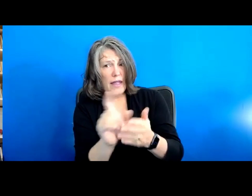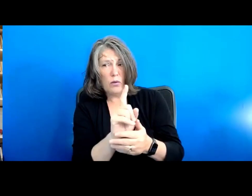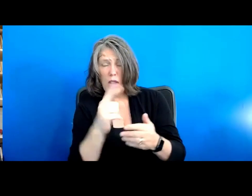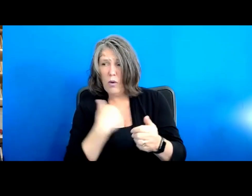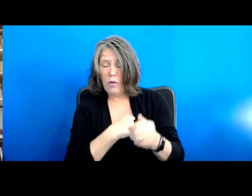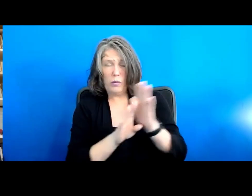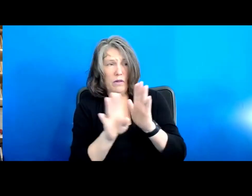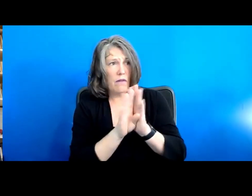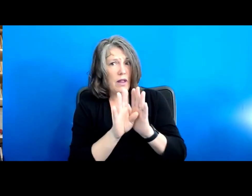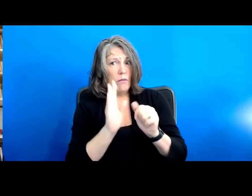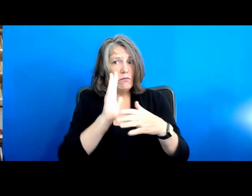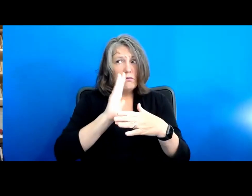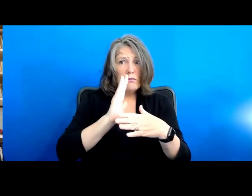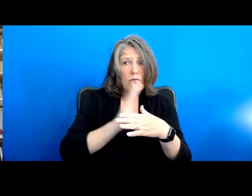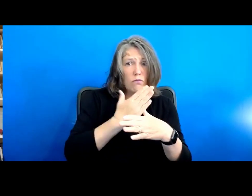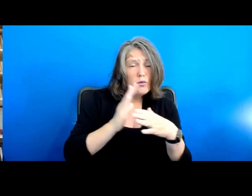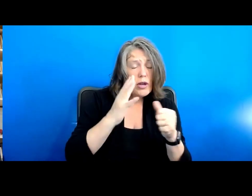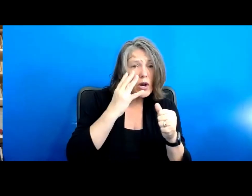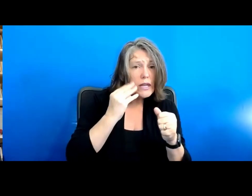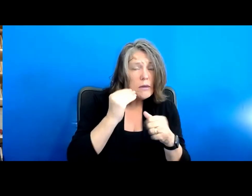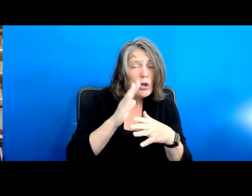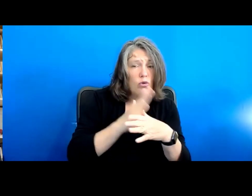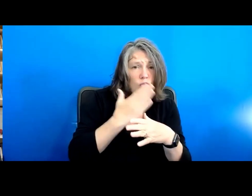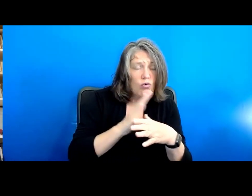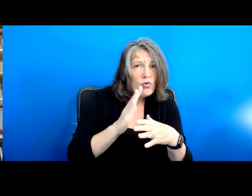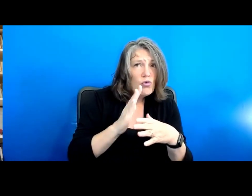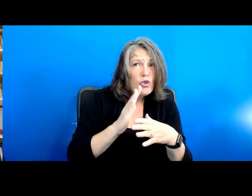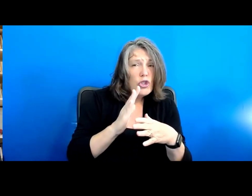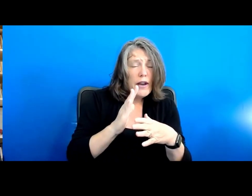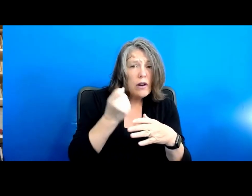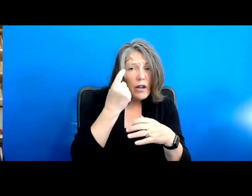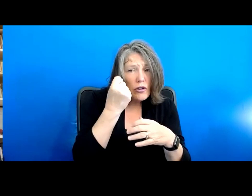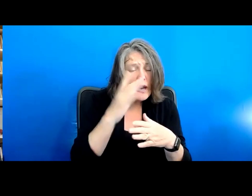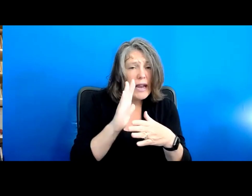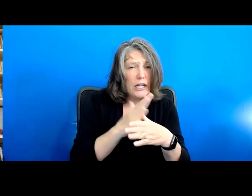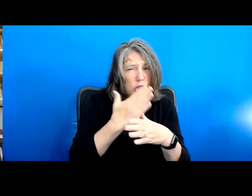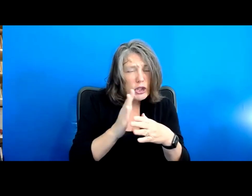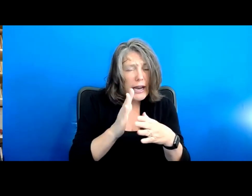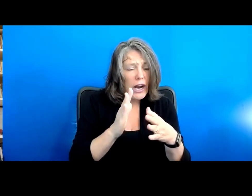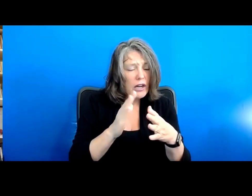understandings, and maybe a shared pathway to a completely different future.